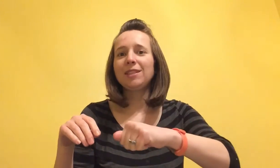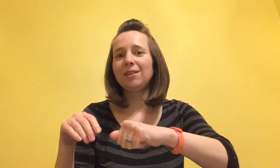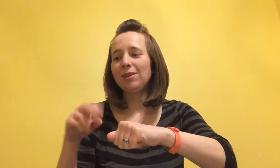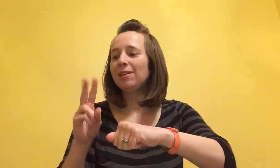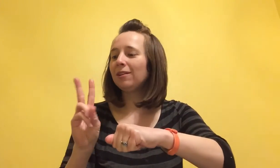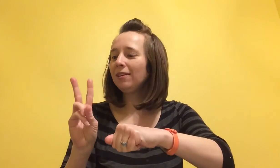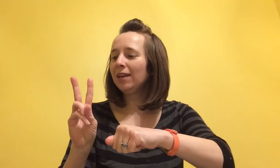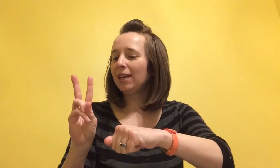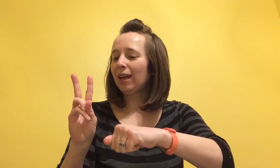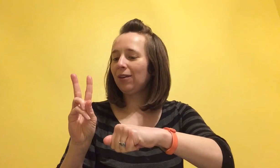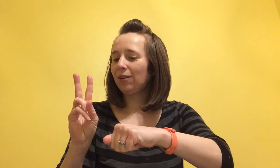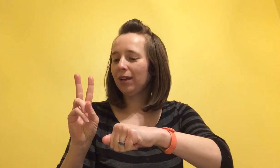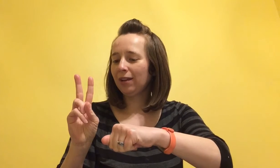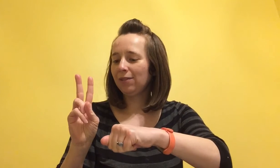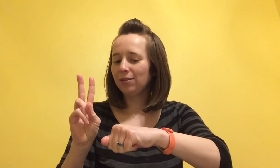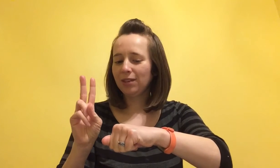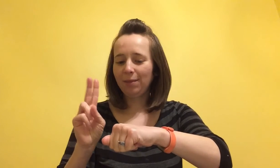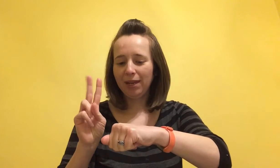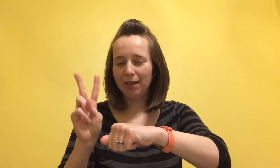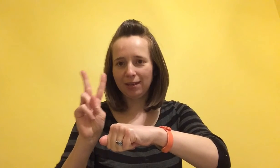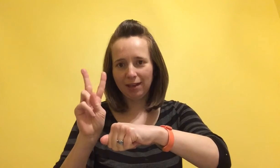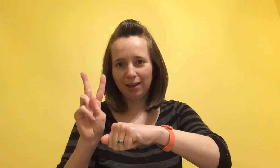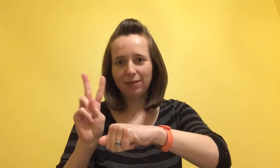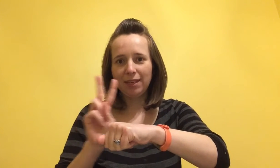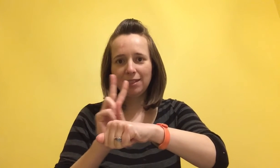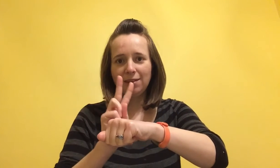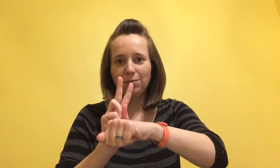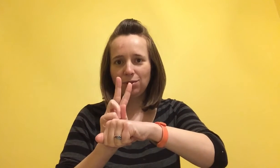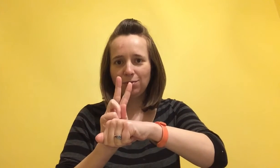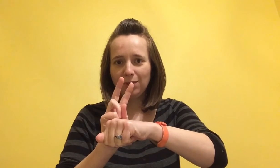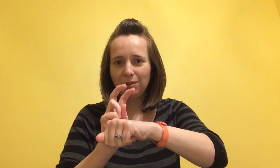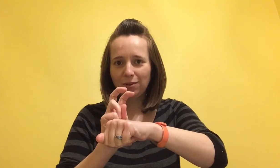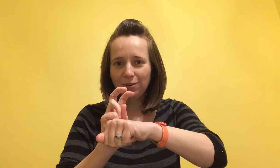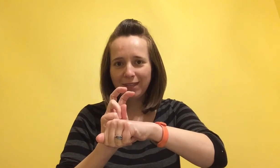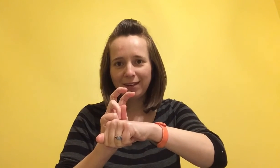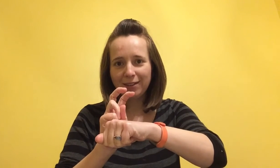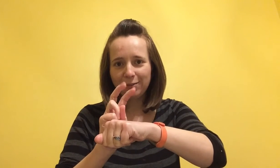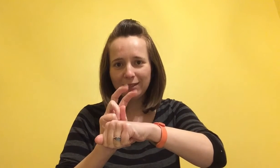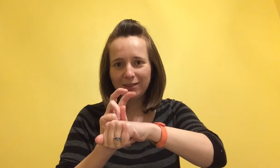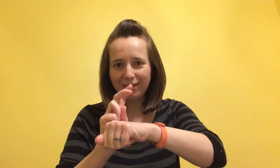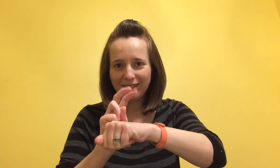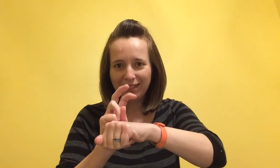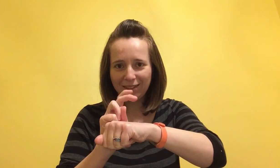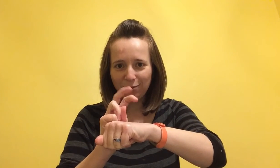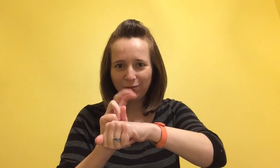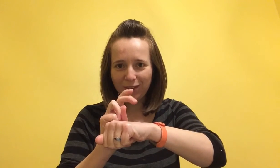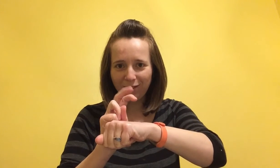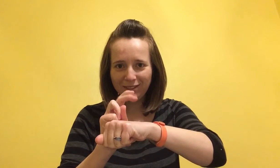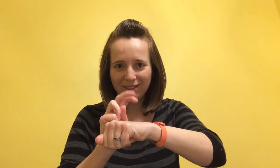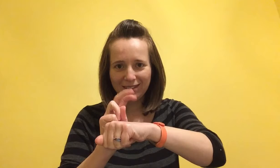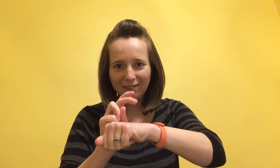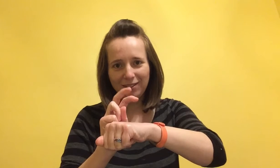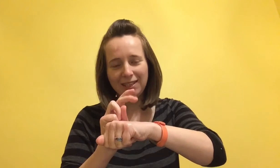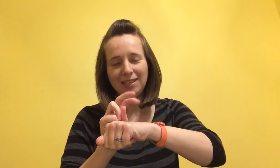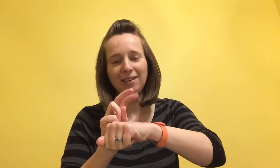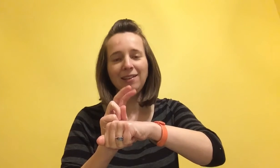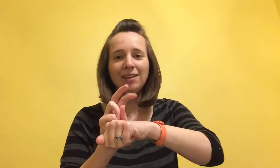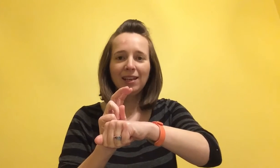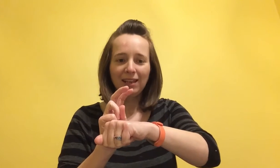down here. And you're going to have your dominant hand kind of have like as a number 2, but you're going to hook that a little bit. So that's like the little feelers or antenna.